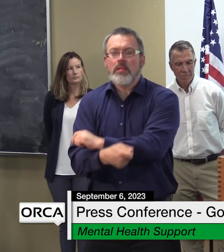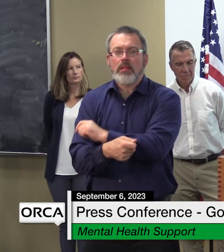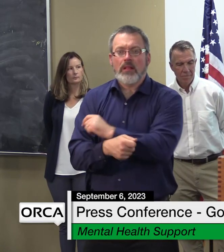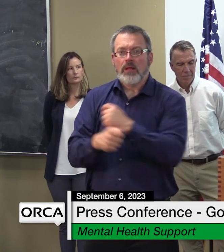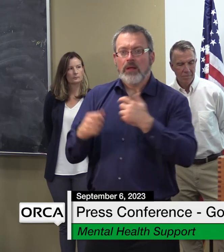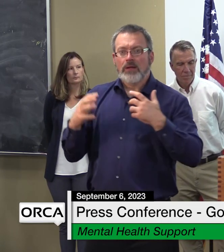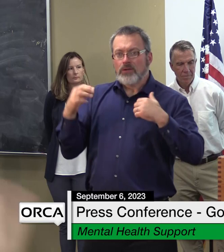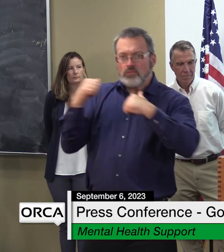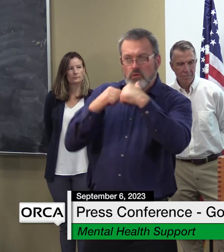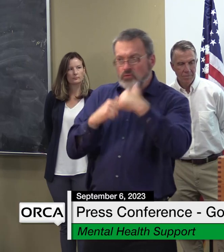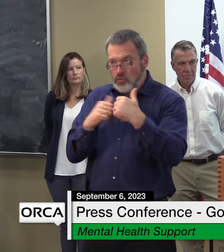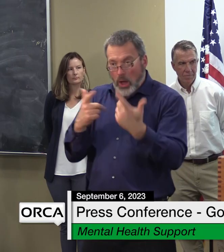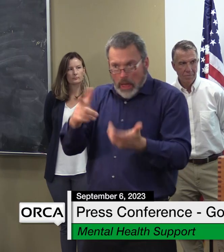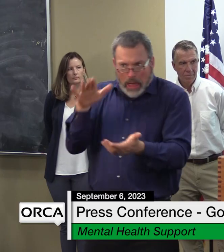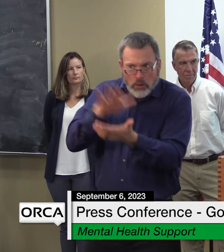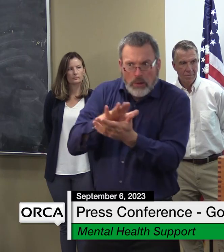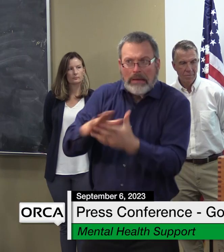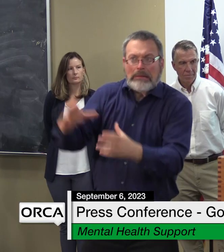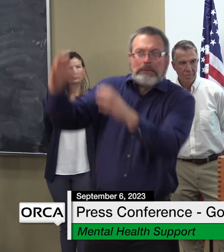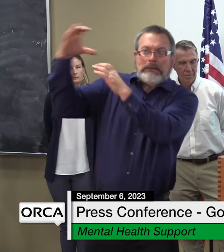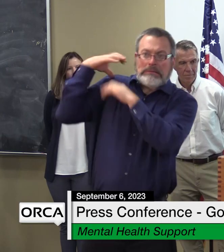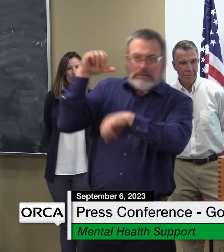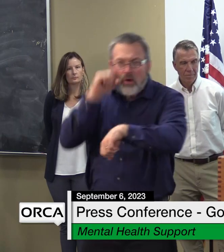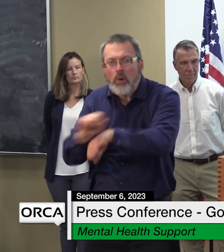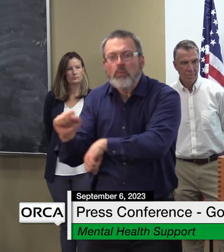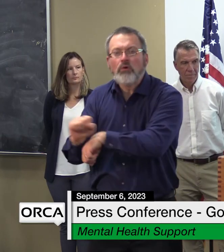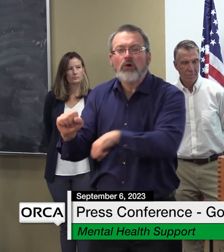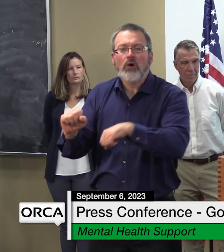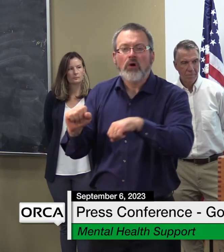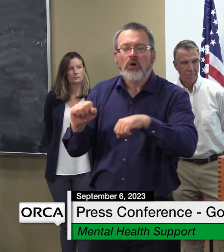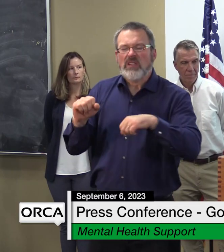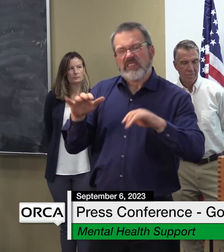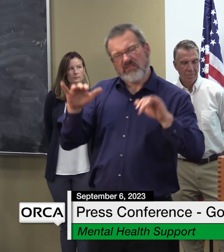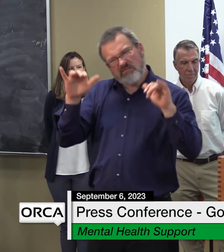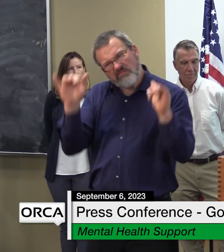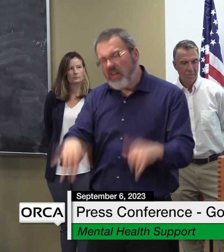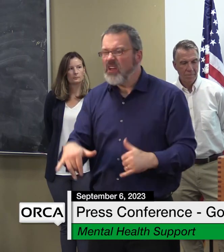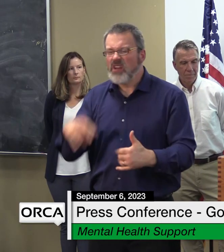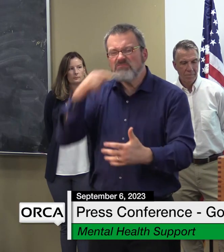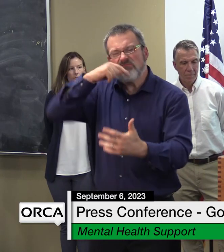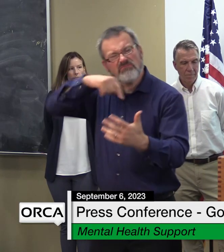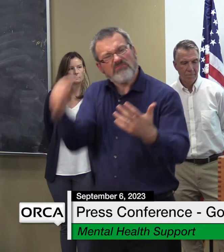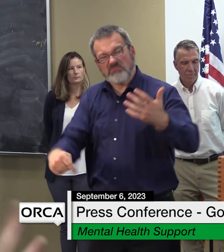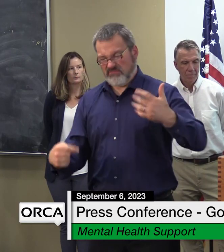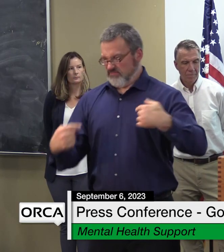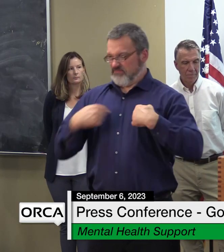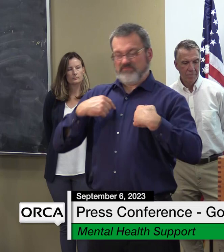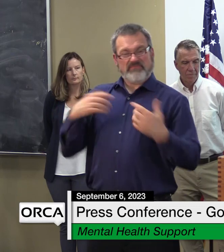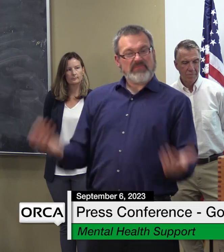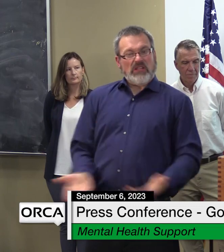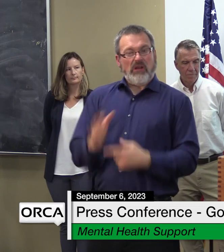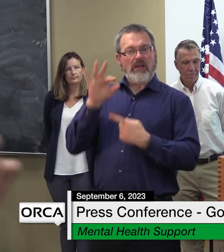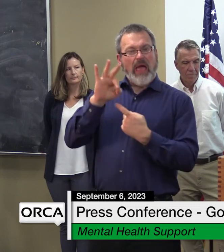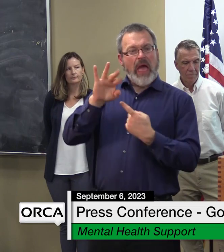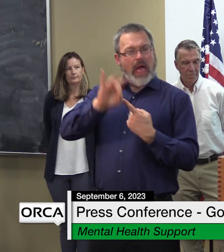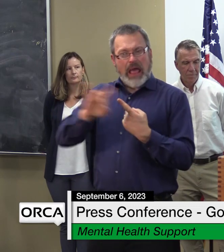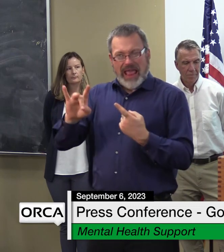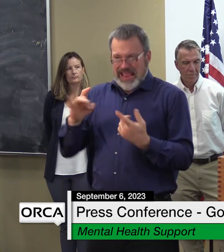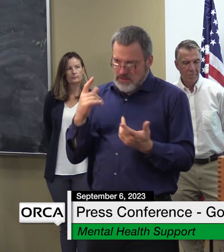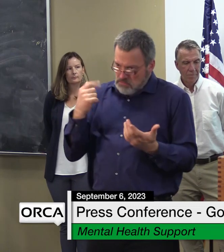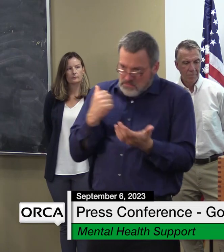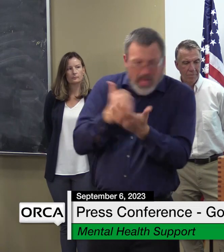well-being. At 988, we know these triggers can sneak up on anyone, and that's okay. Our goal is to be a support to